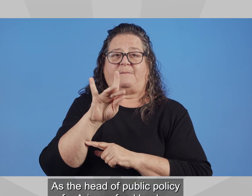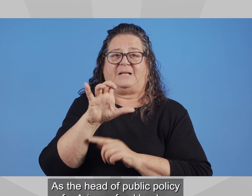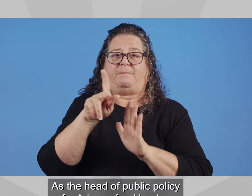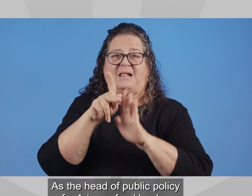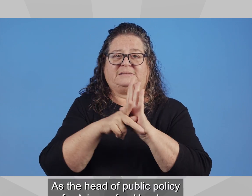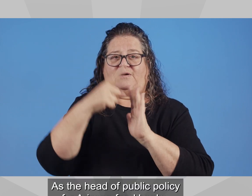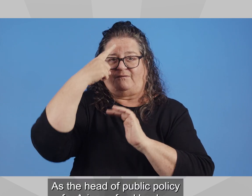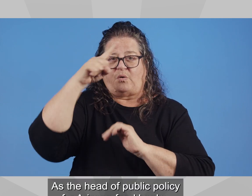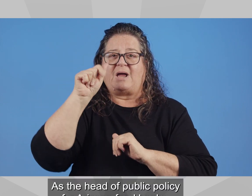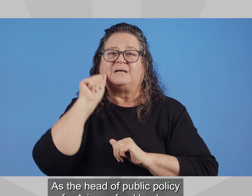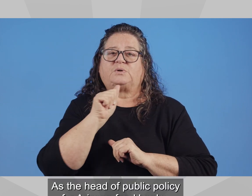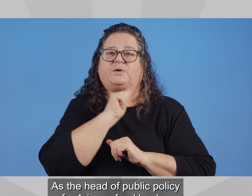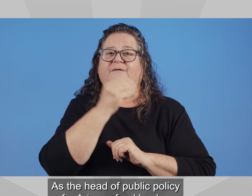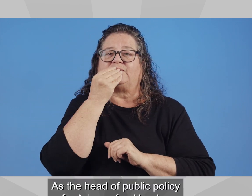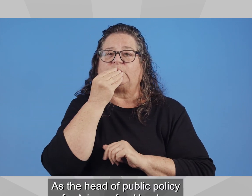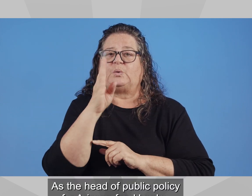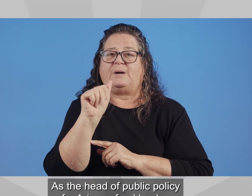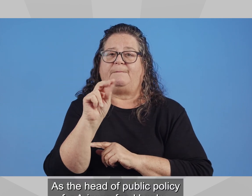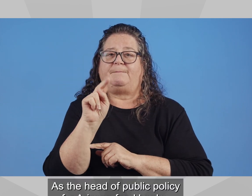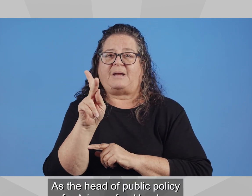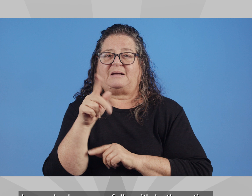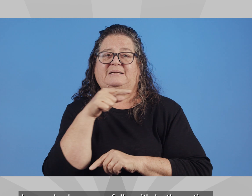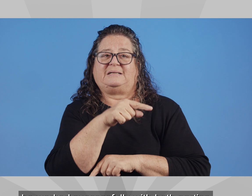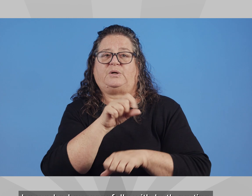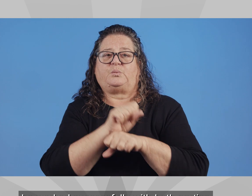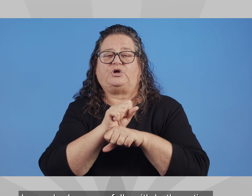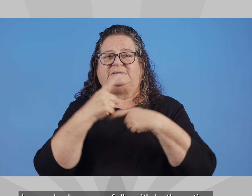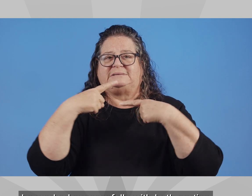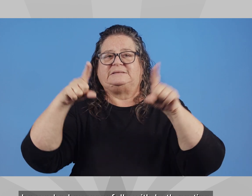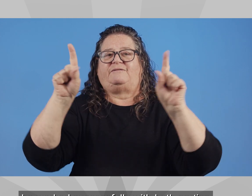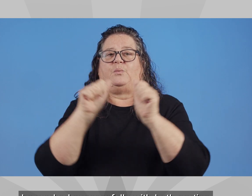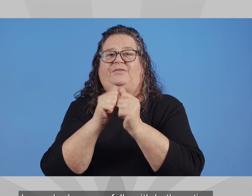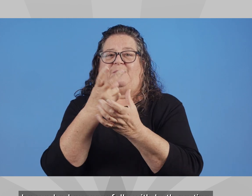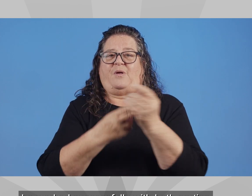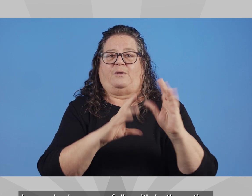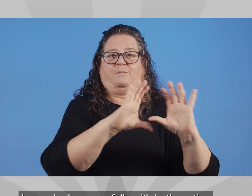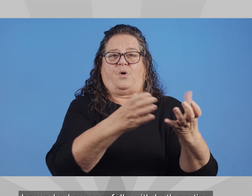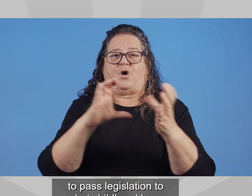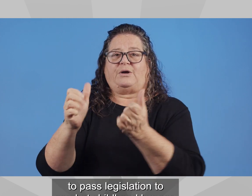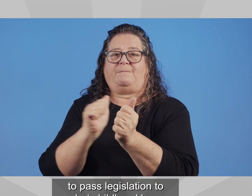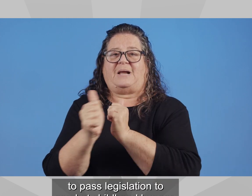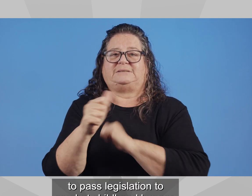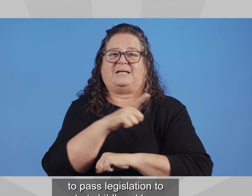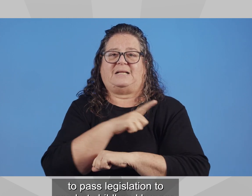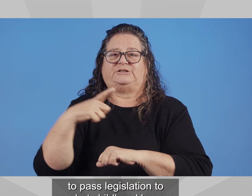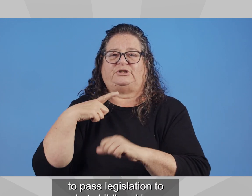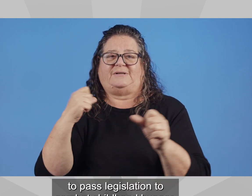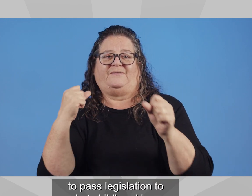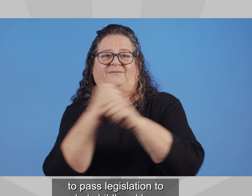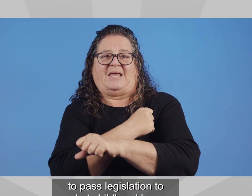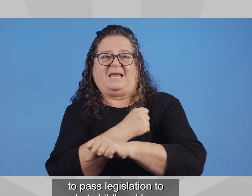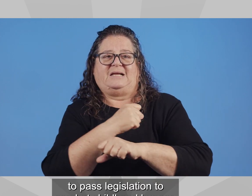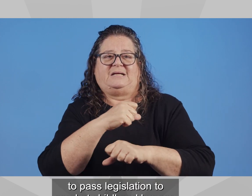As the head of public policy for Arizona Food Banks, he worked successfully with both parties to pass legislation